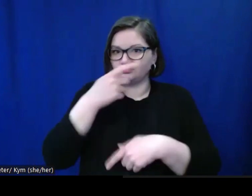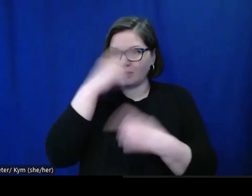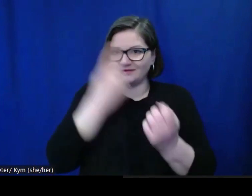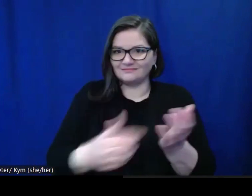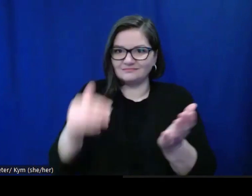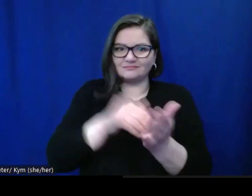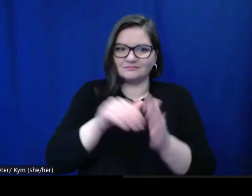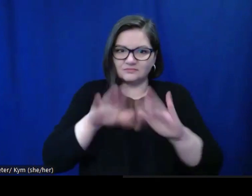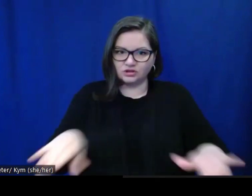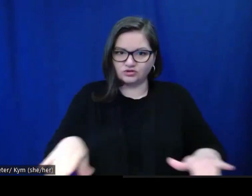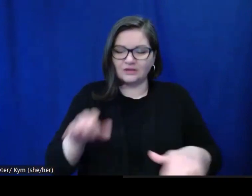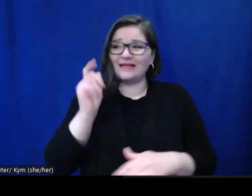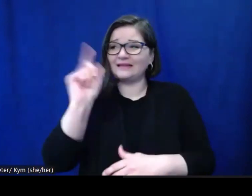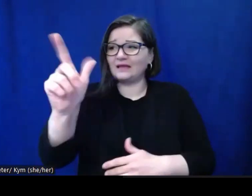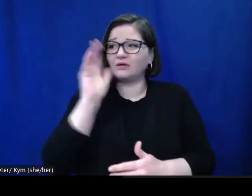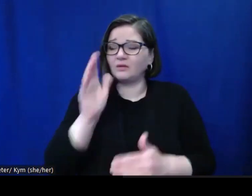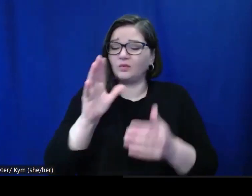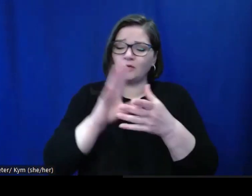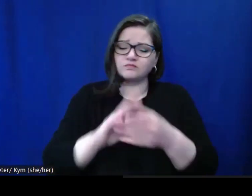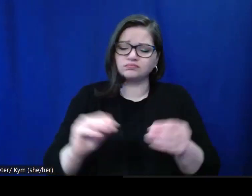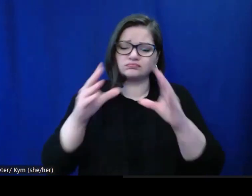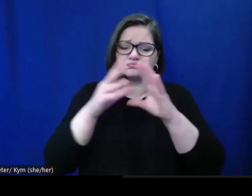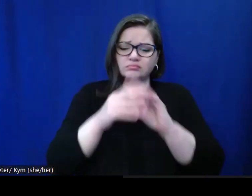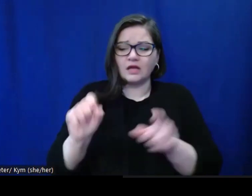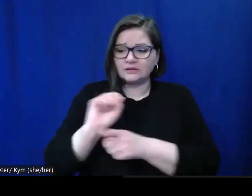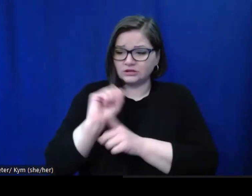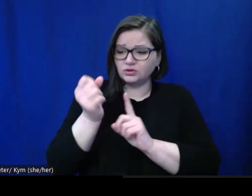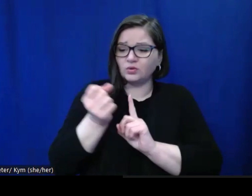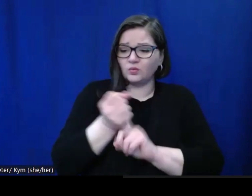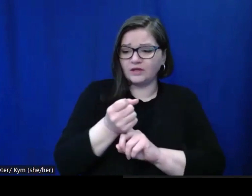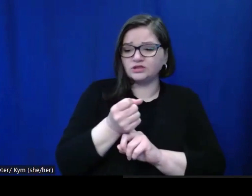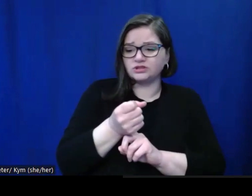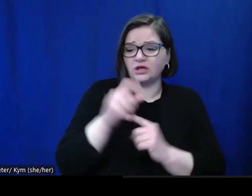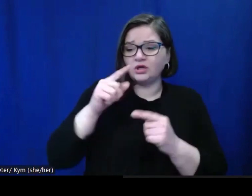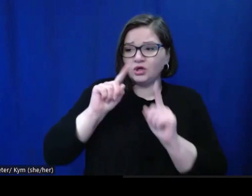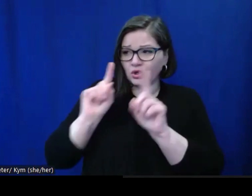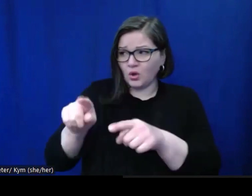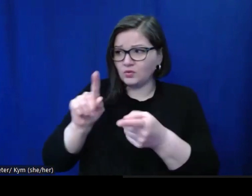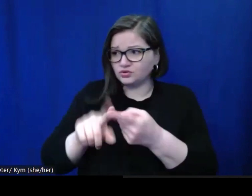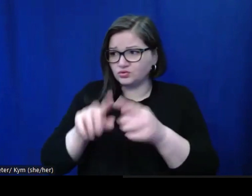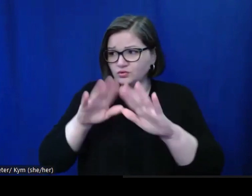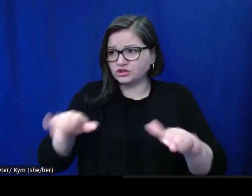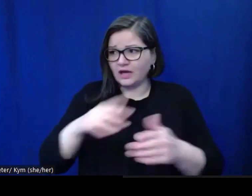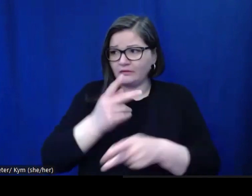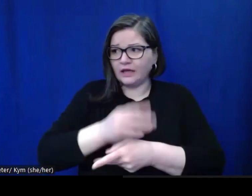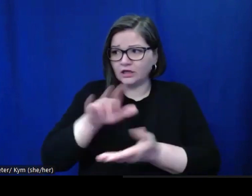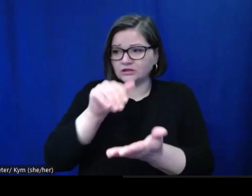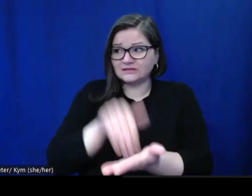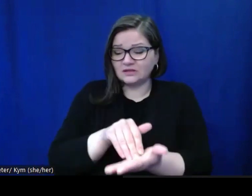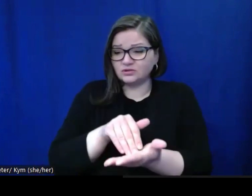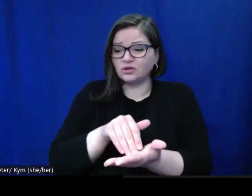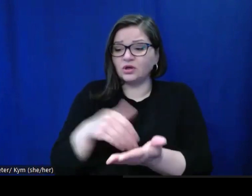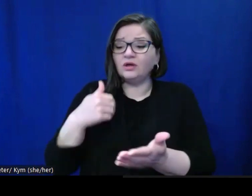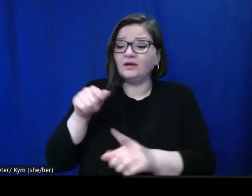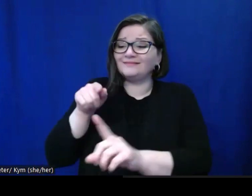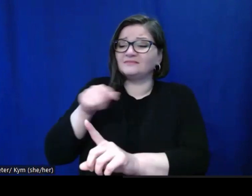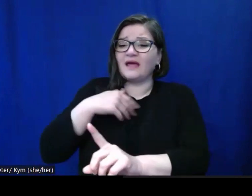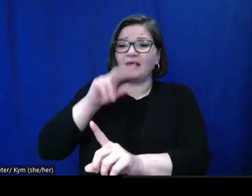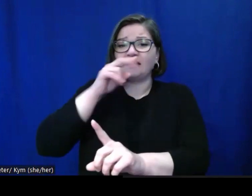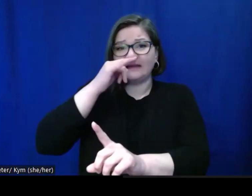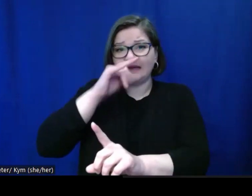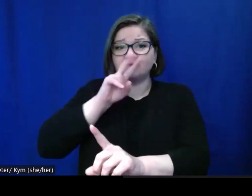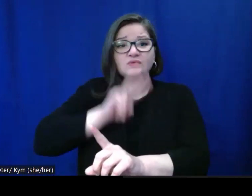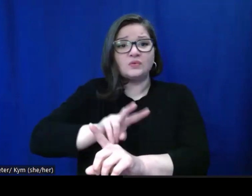little later about a situation going into a child care center where there was a little 2-year-old, a lot